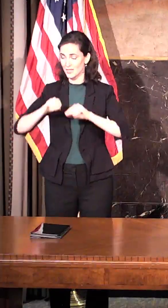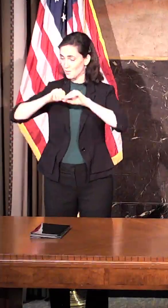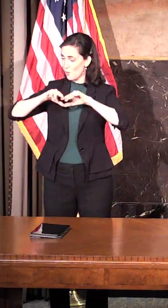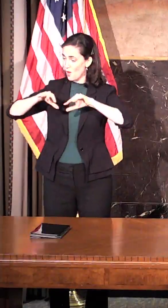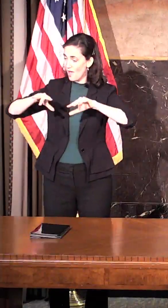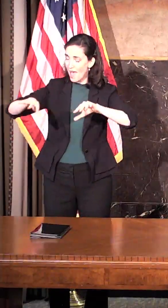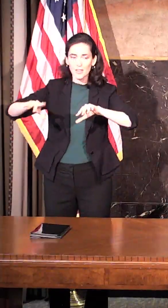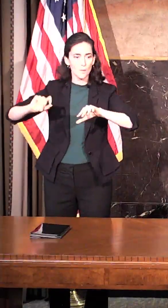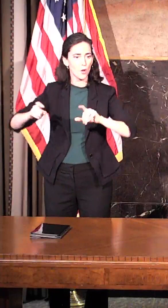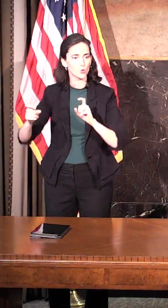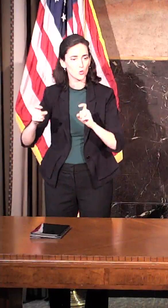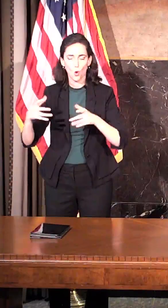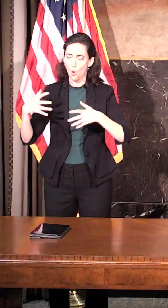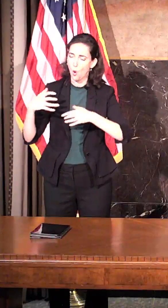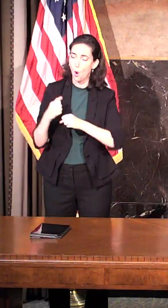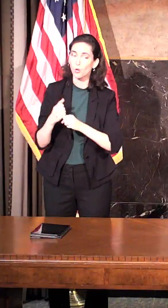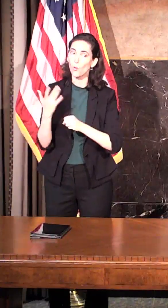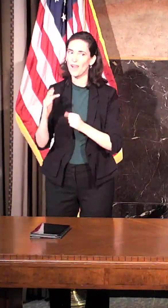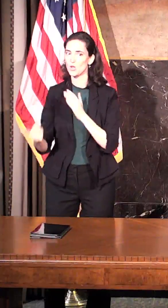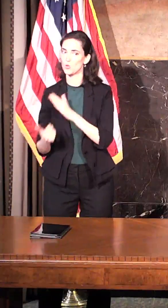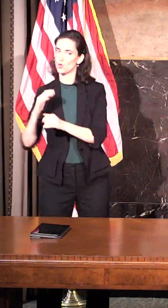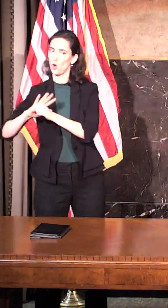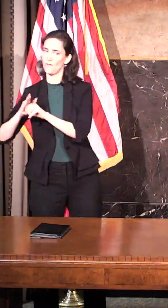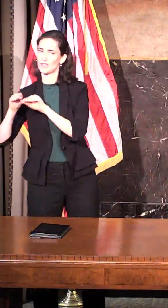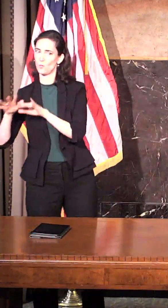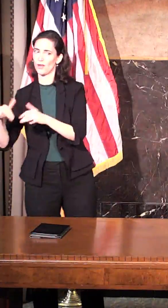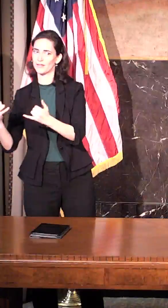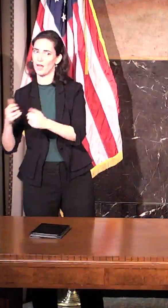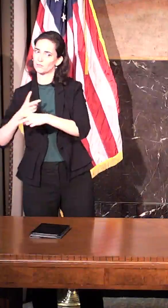particularly with these variants that are out there. So thank you.